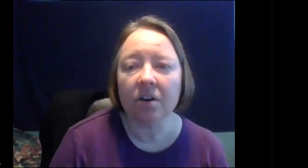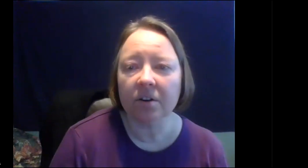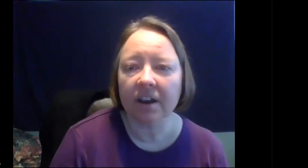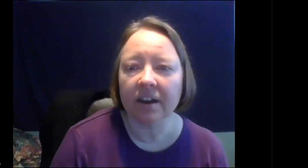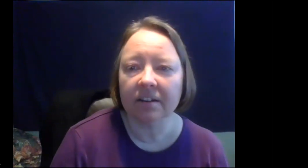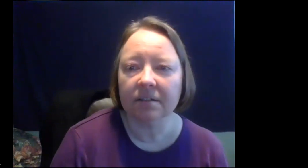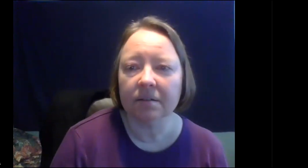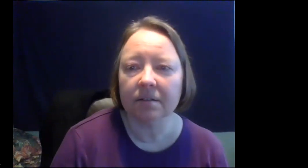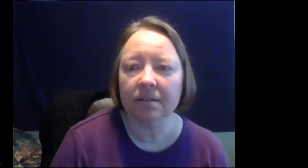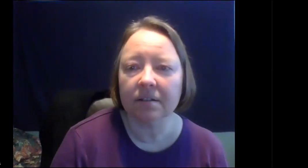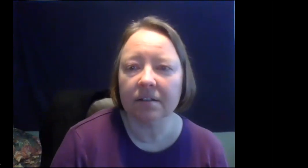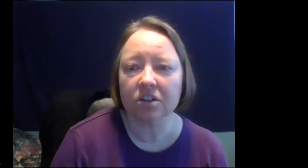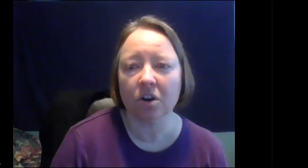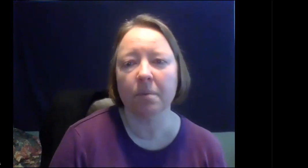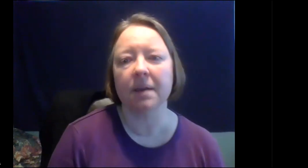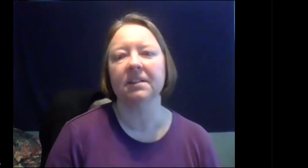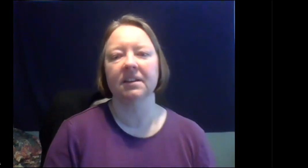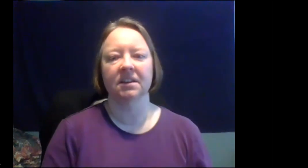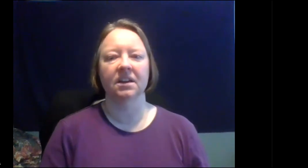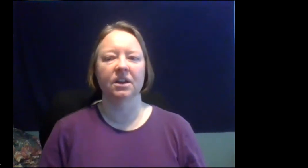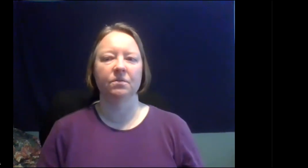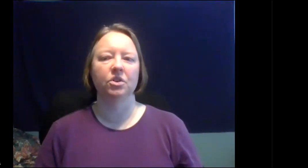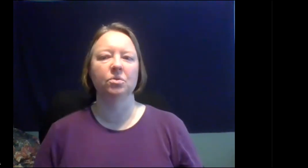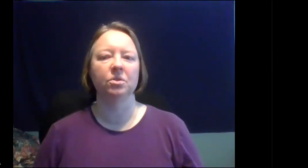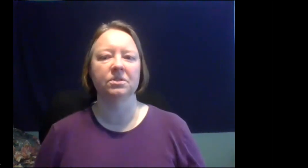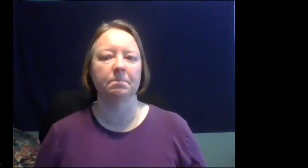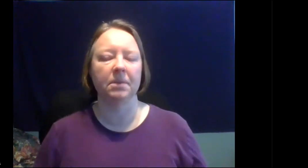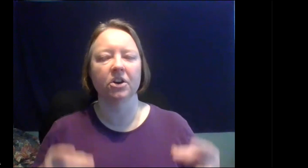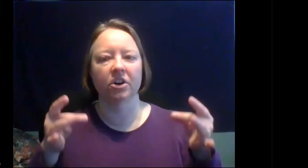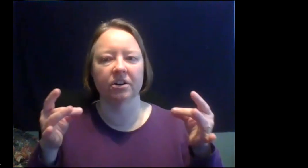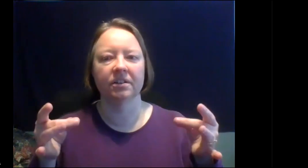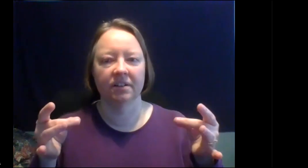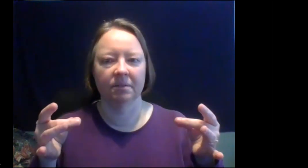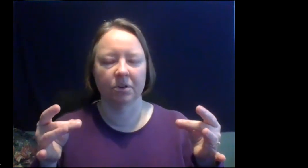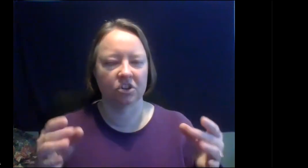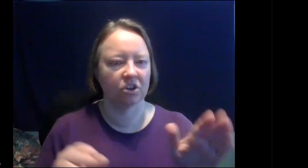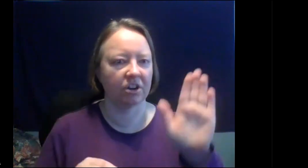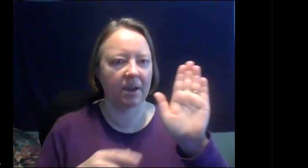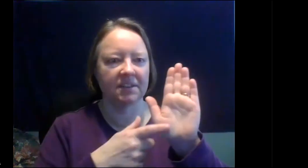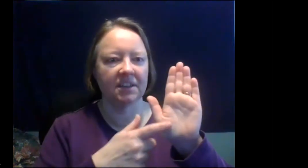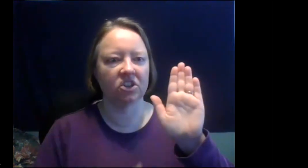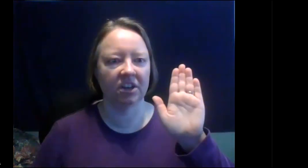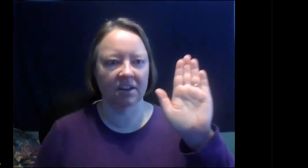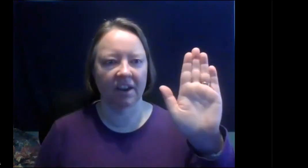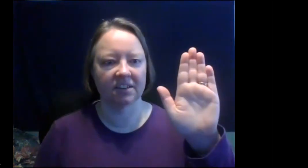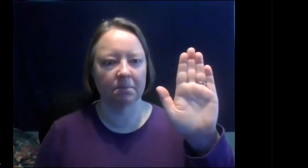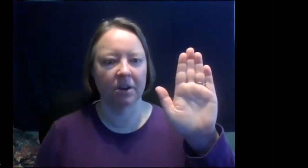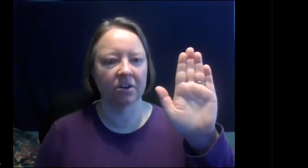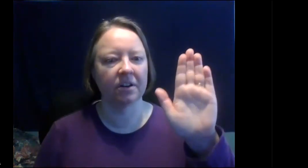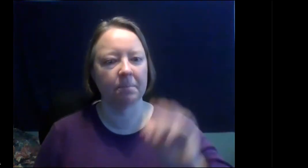Oh, okay. So maybe Linda, if you use a mirror, put your ABC sheet against a mirror,